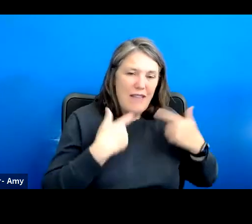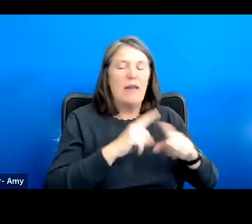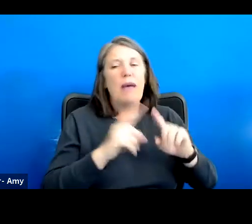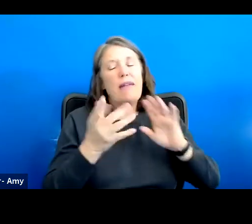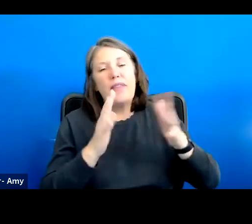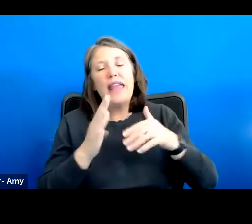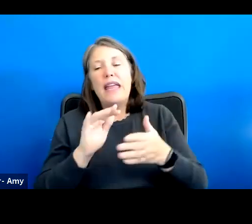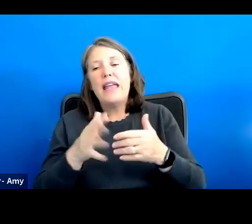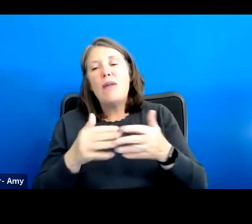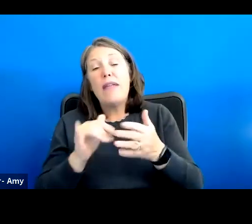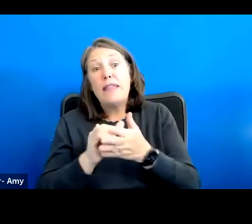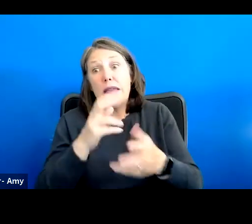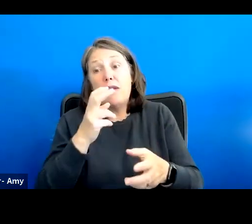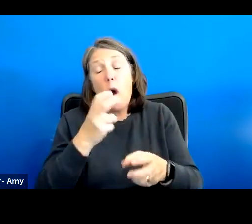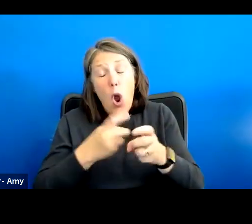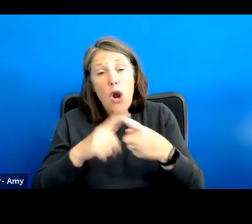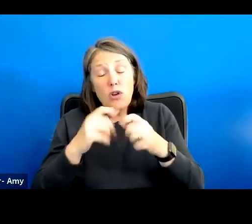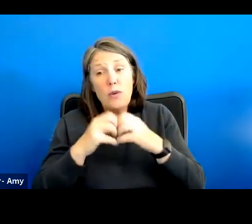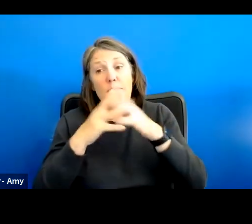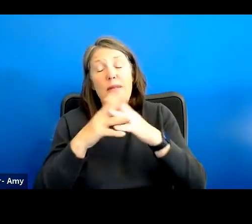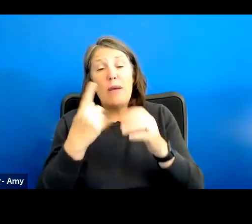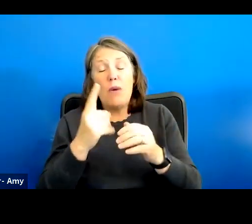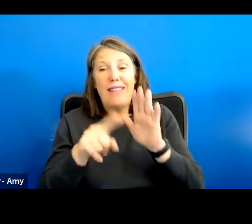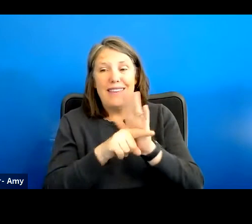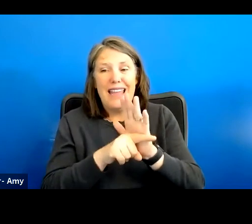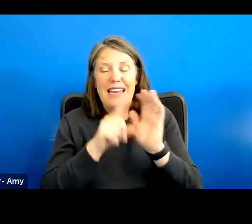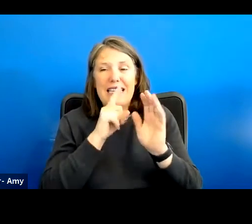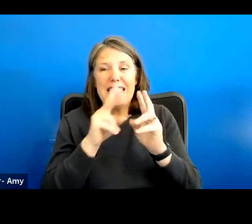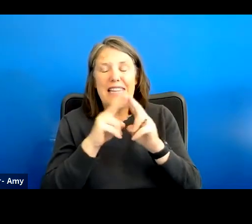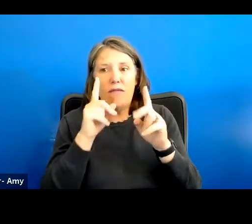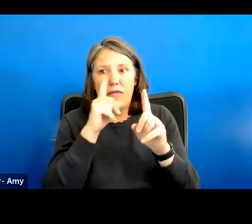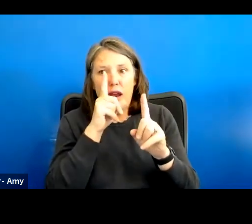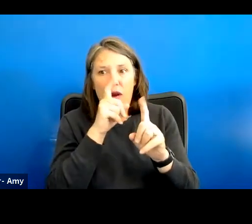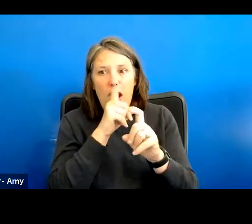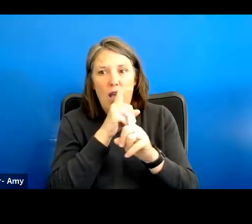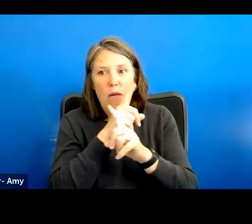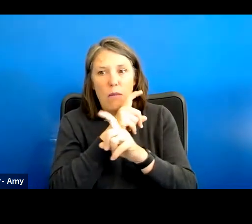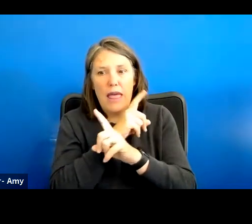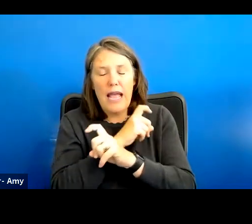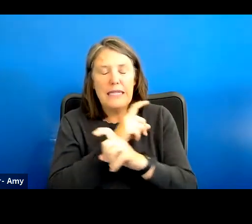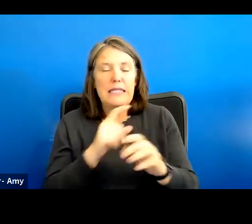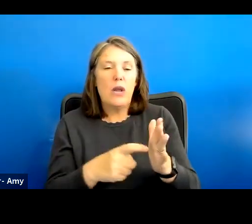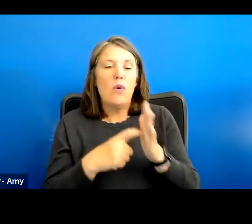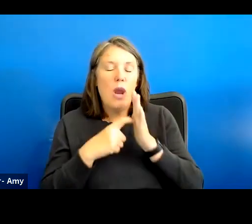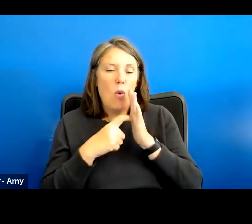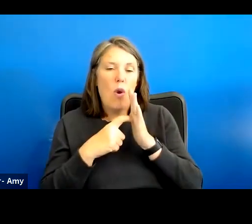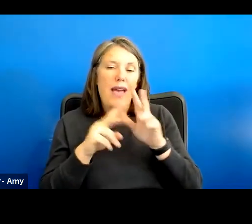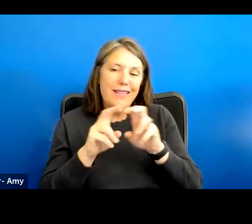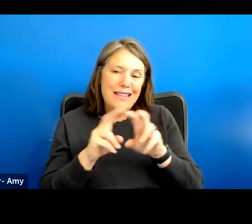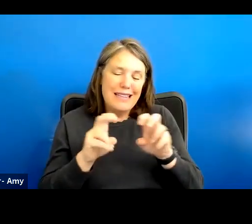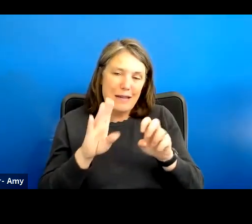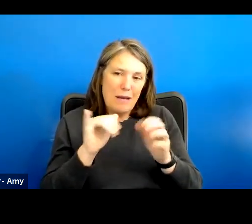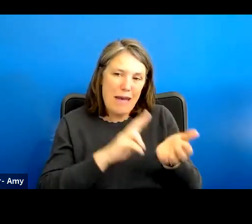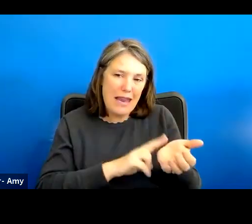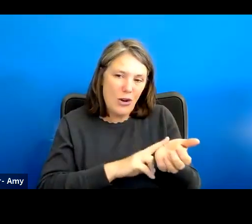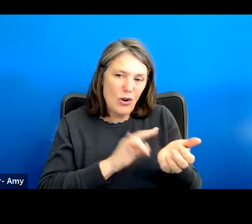very hard to implement. One of the downsides is that it's very complex. It requires assessment by a nurse